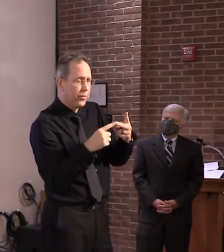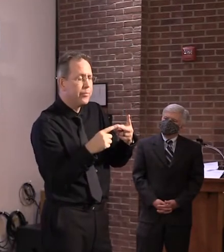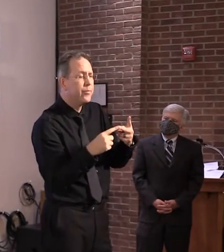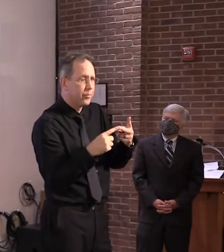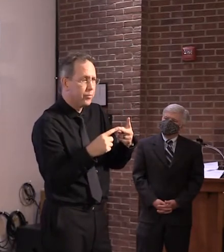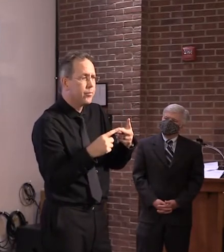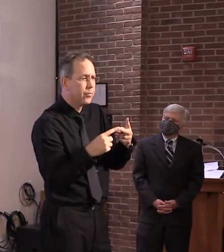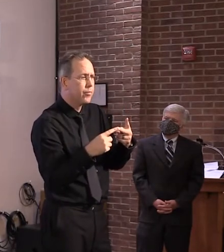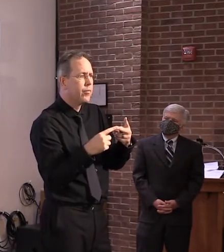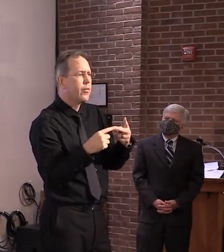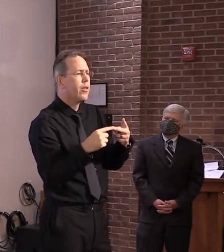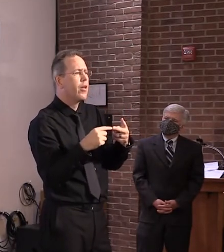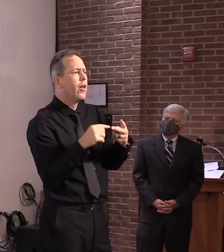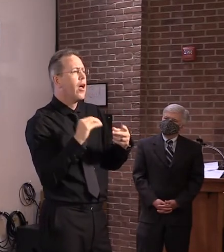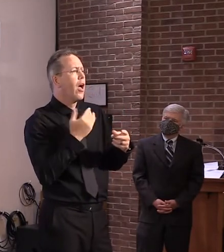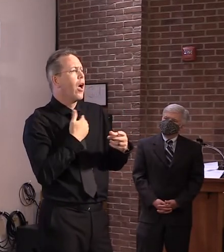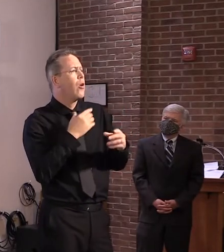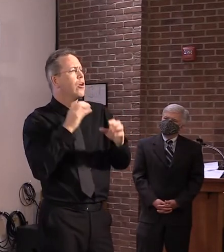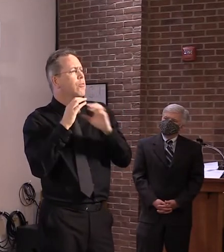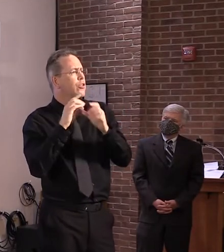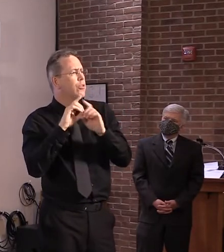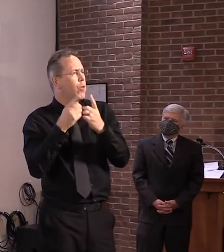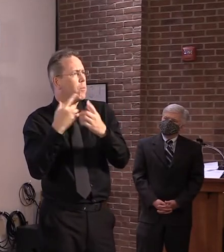communications division emailed you over the weekend.